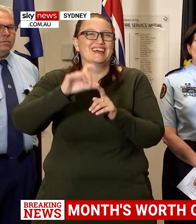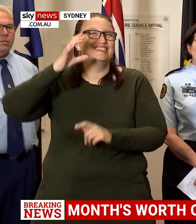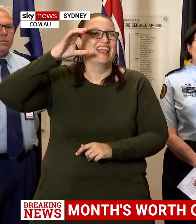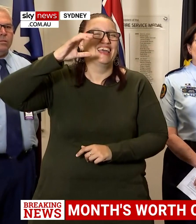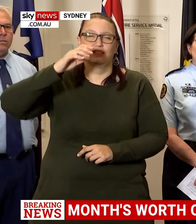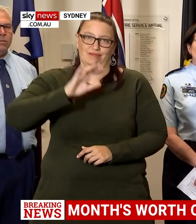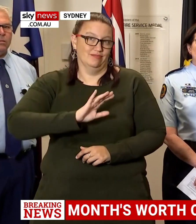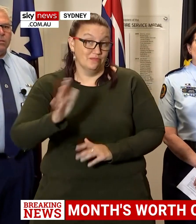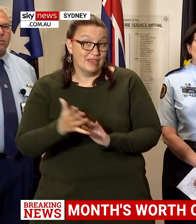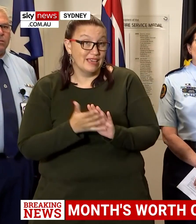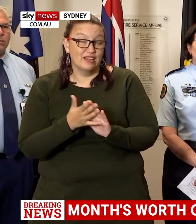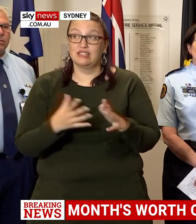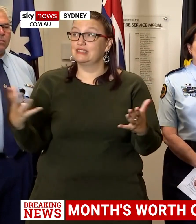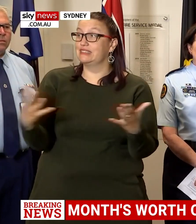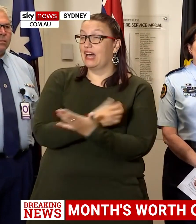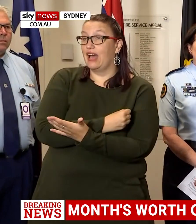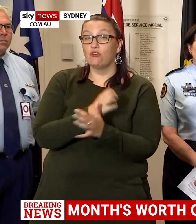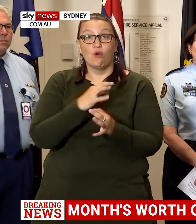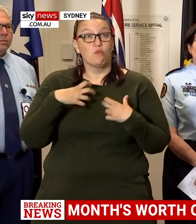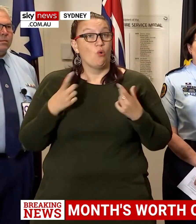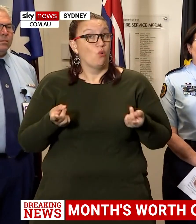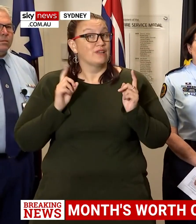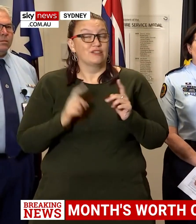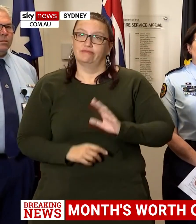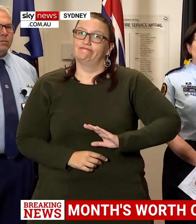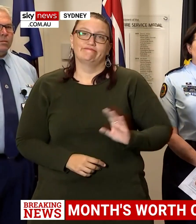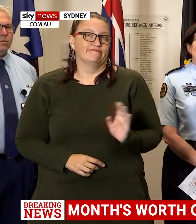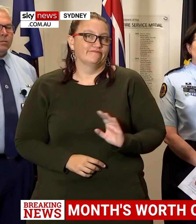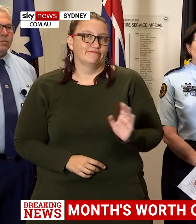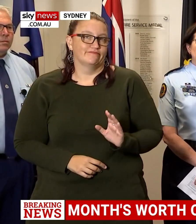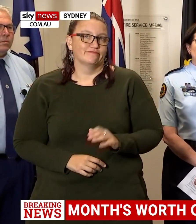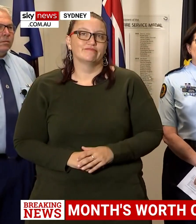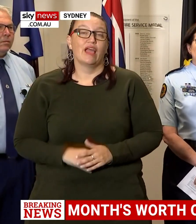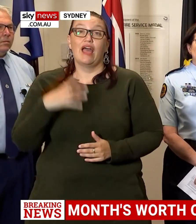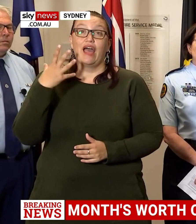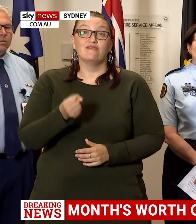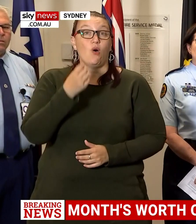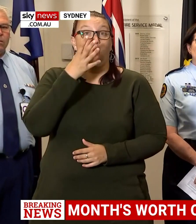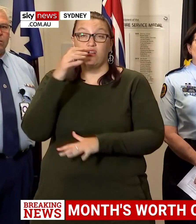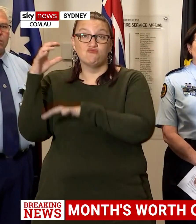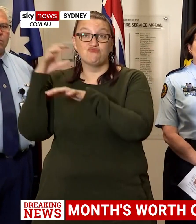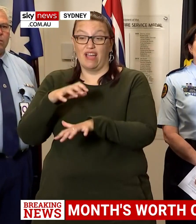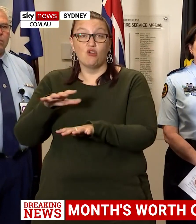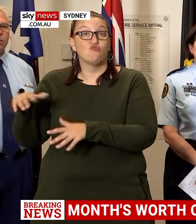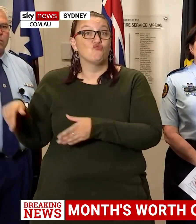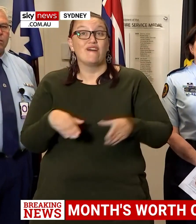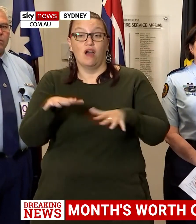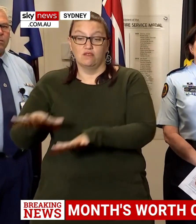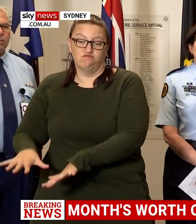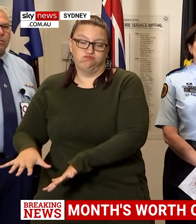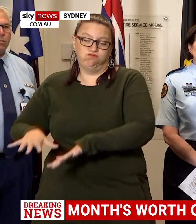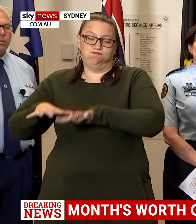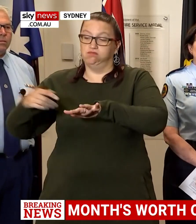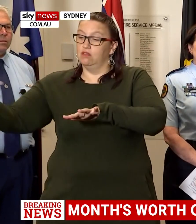the danger is past, quite the contrary. Many river systems are still taking major flows, and many rivers continue to rise. So there